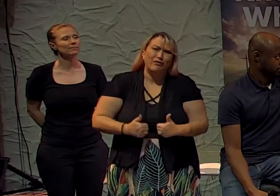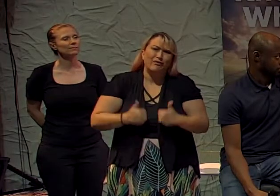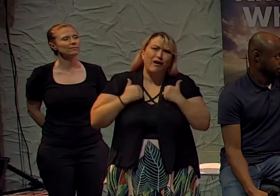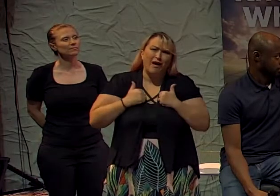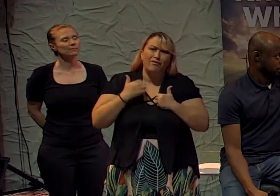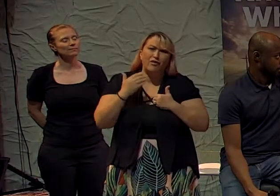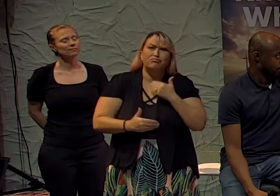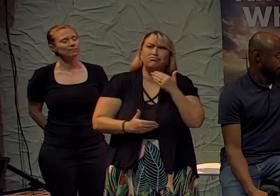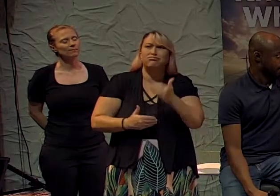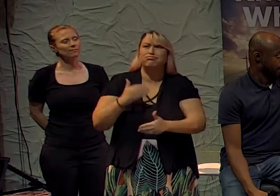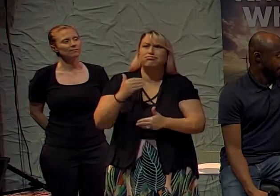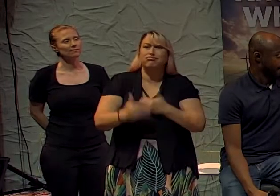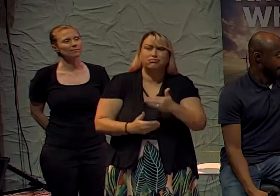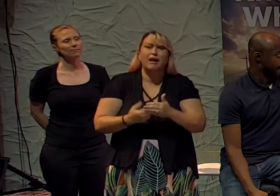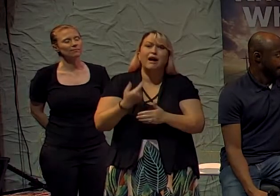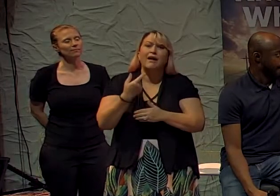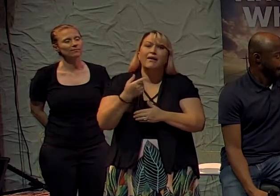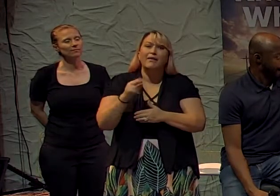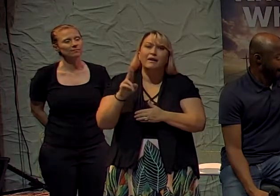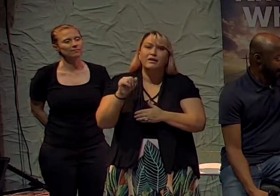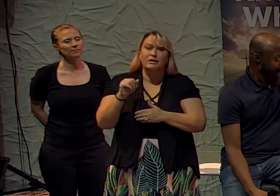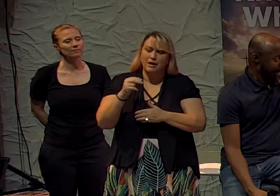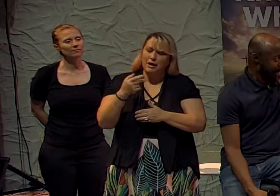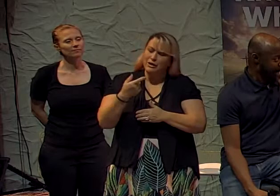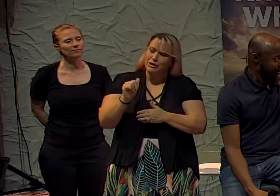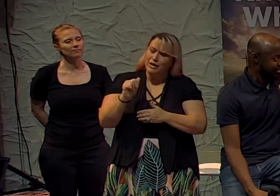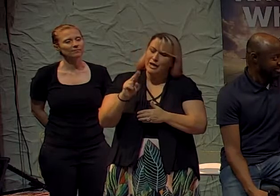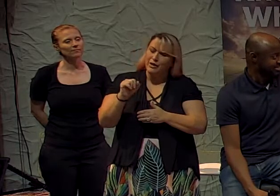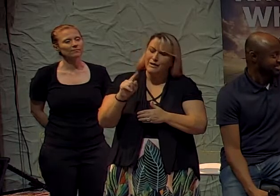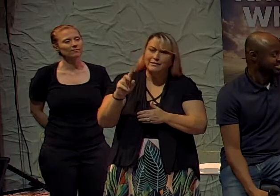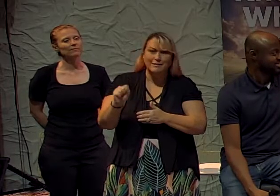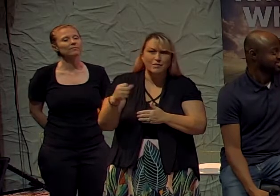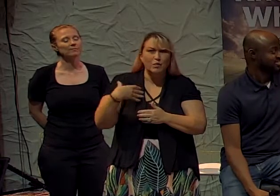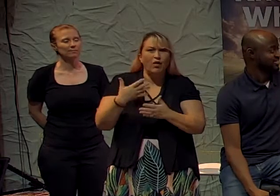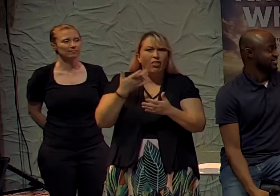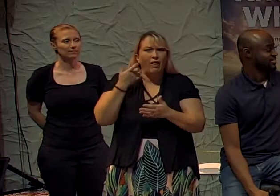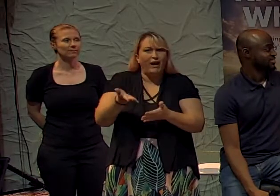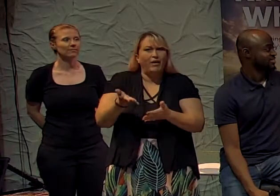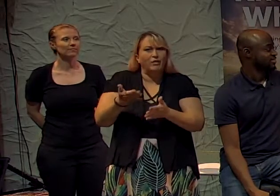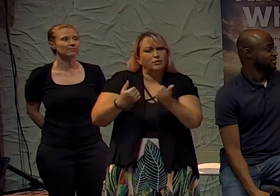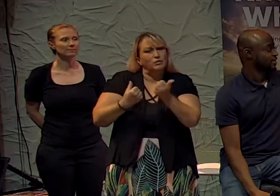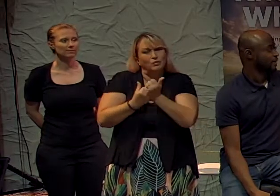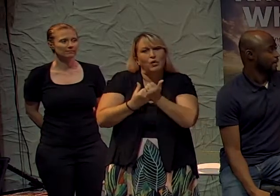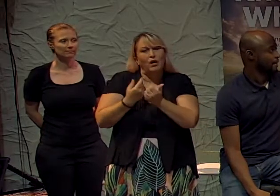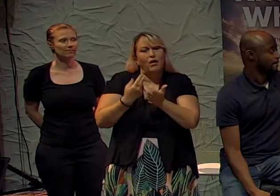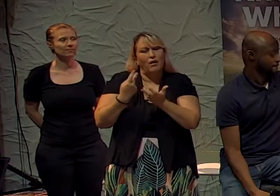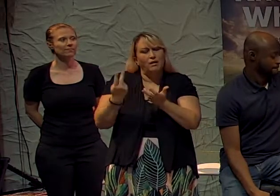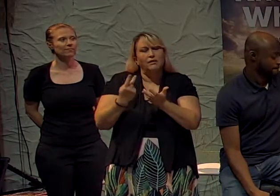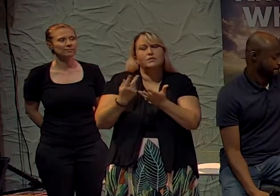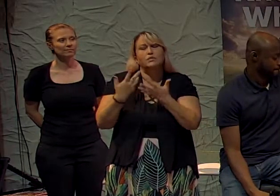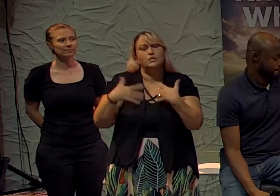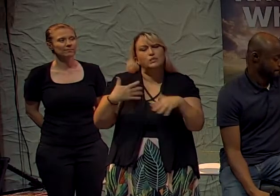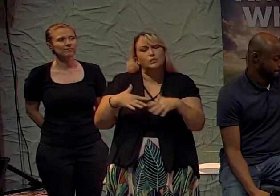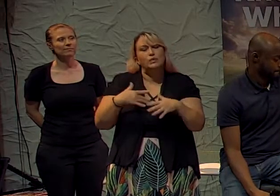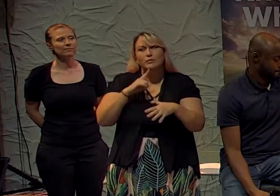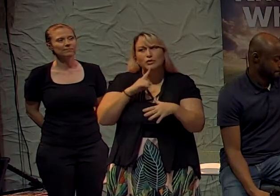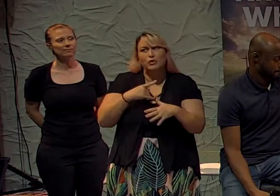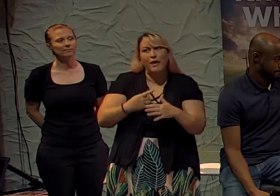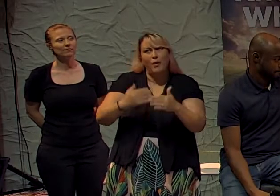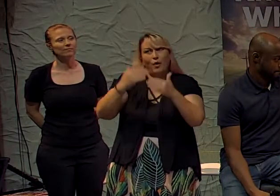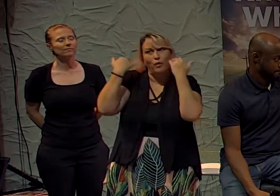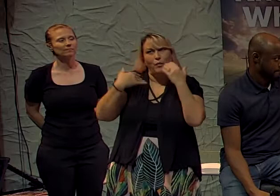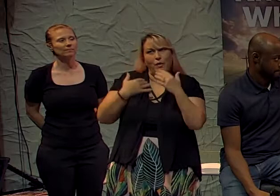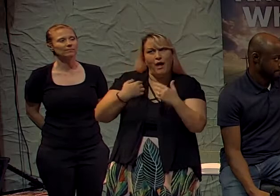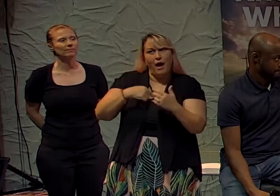And the Gauntts were there for us through a lot of it. I'm sure they listened to more stories than they wanted to hear. But it was just one of those times where I didn't see how we were